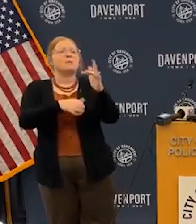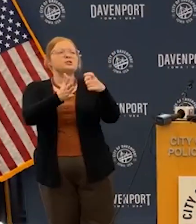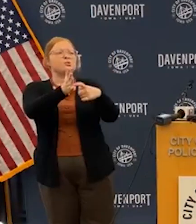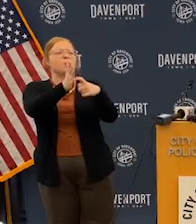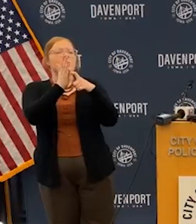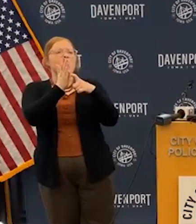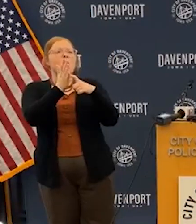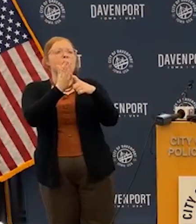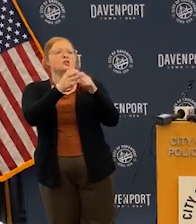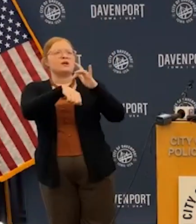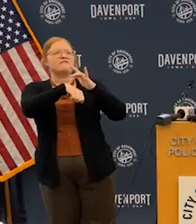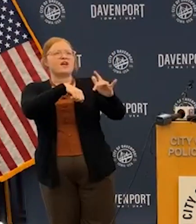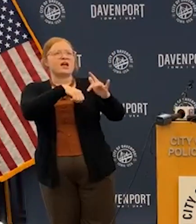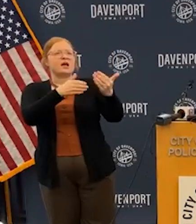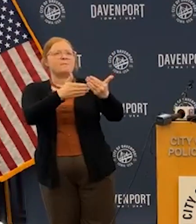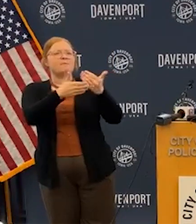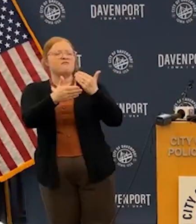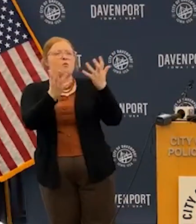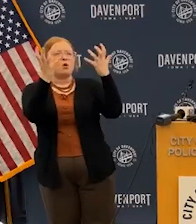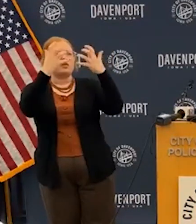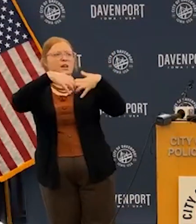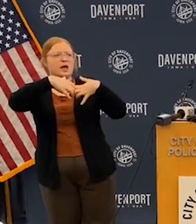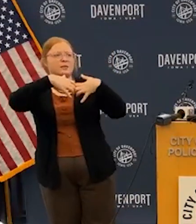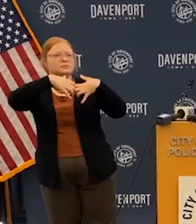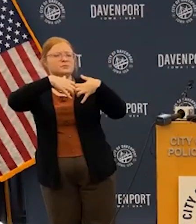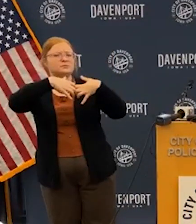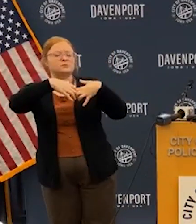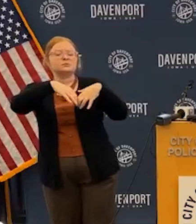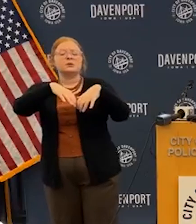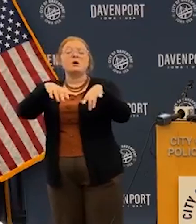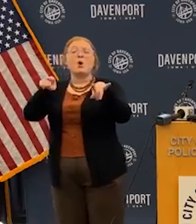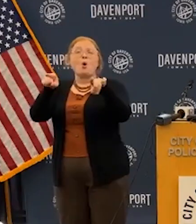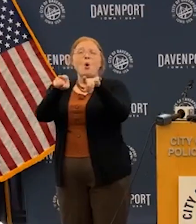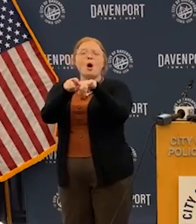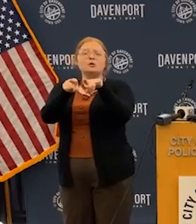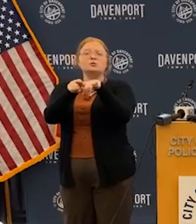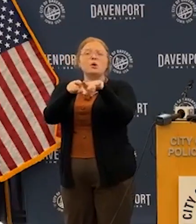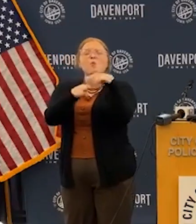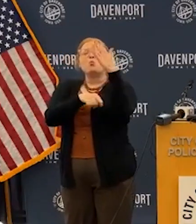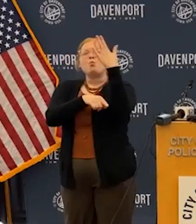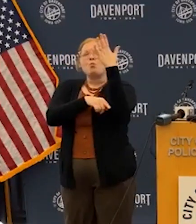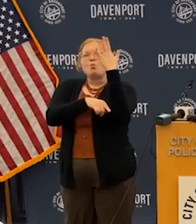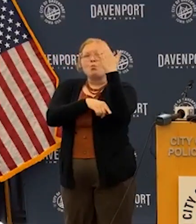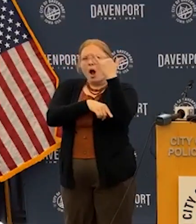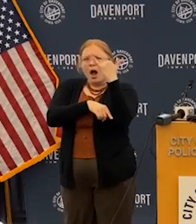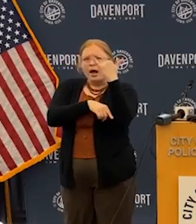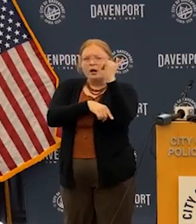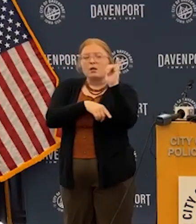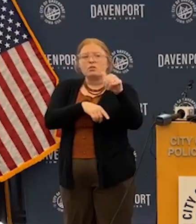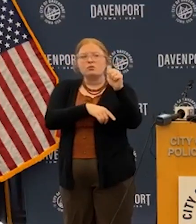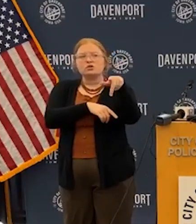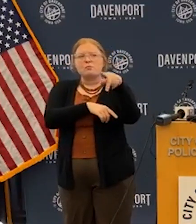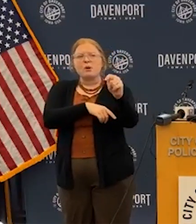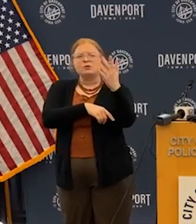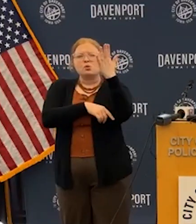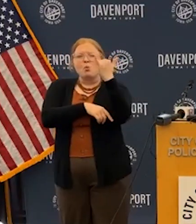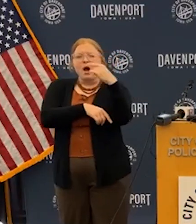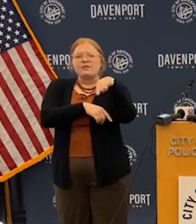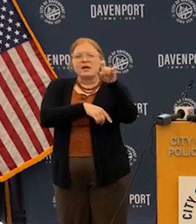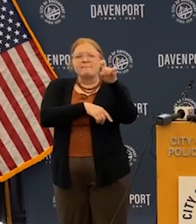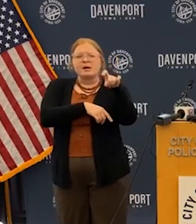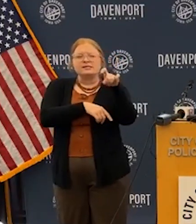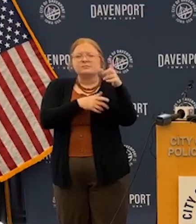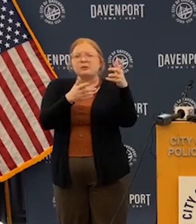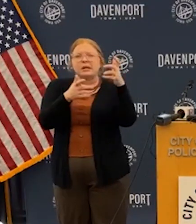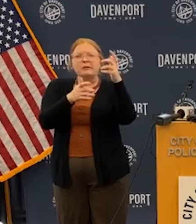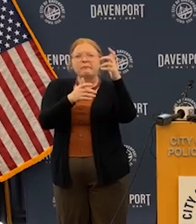happened, and what were the reasons or the discrepancies in repair and maintenance that required those